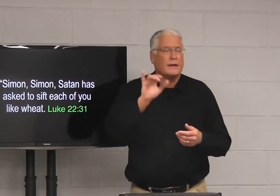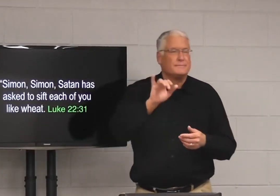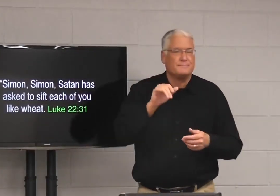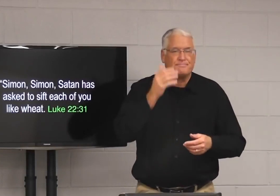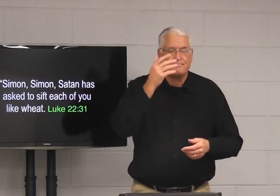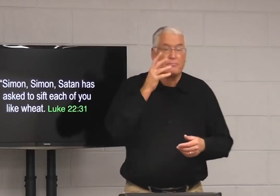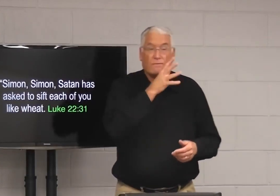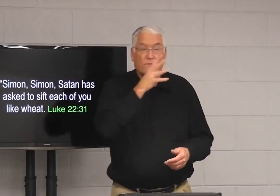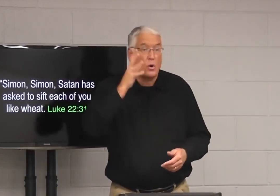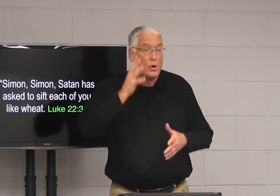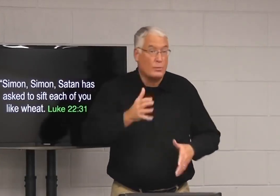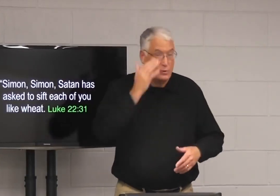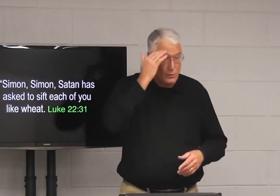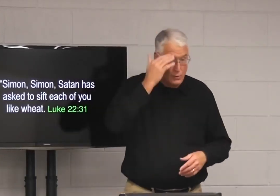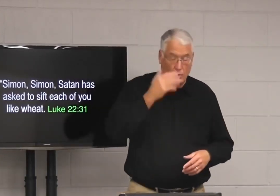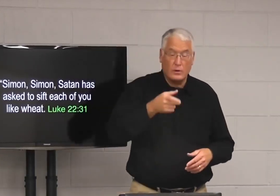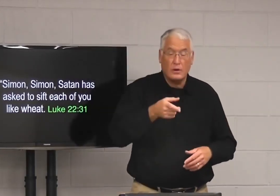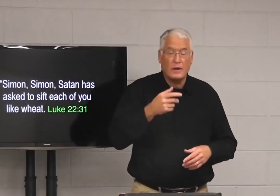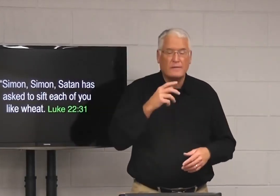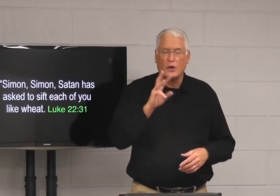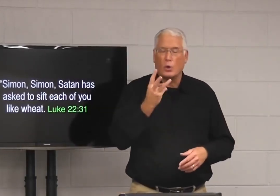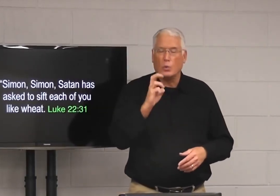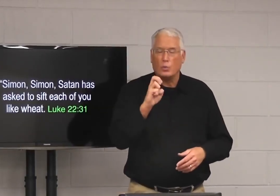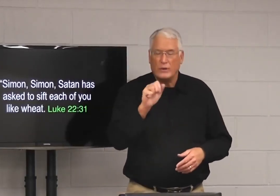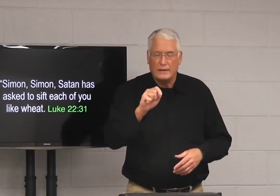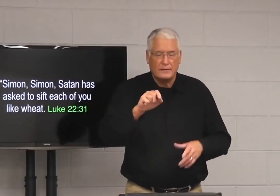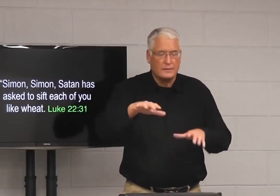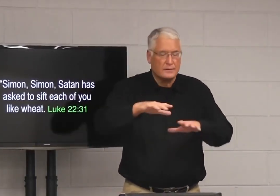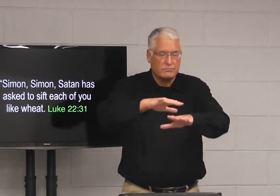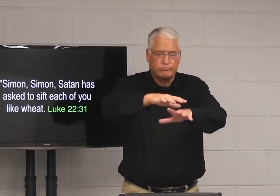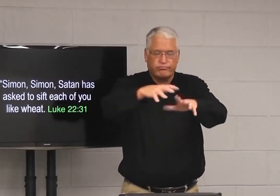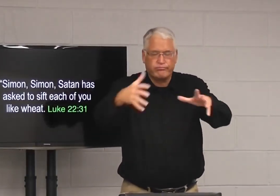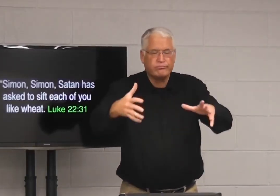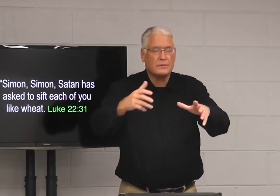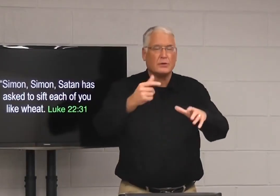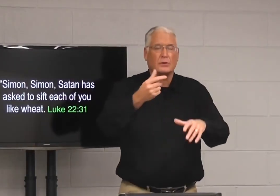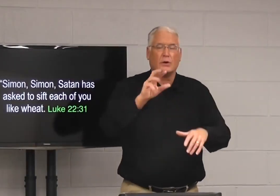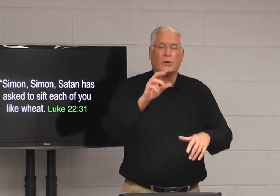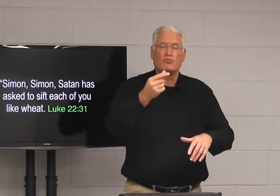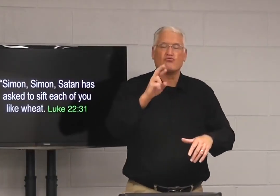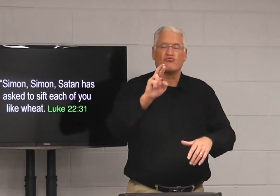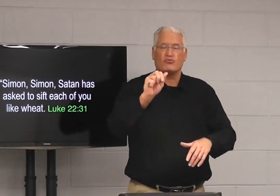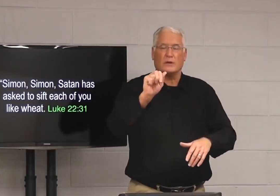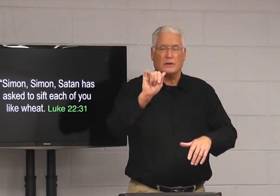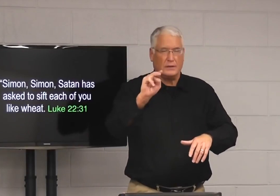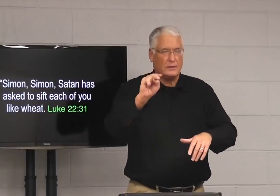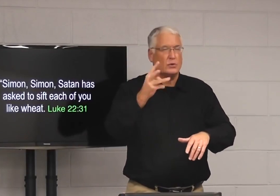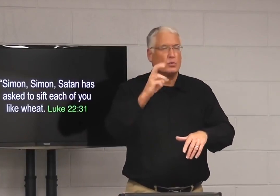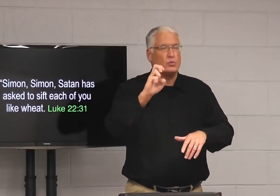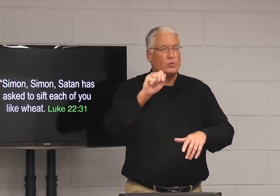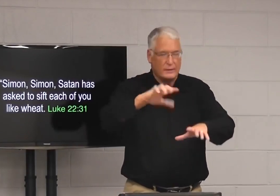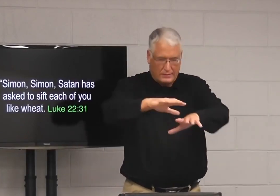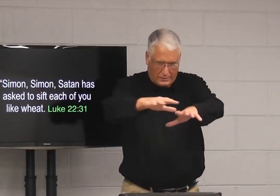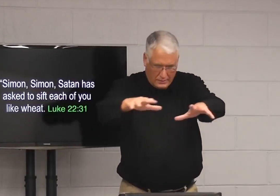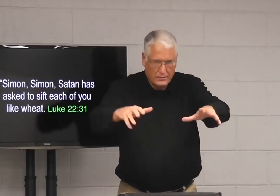Shift means sift, I'm sorry. Wheat. Like you have the grain of the